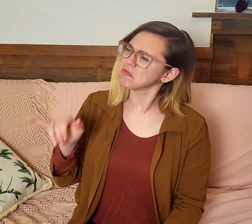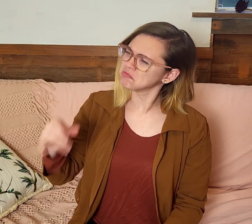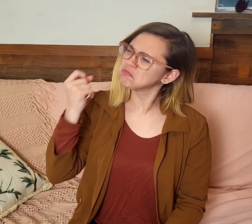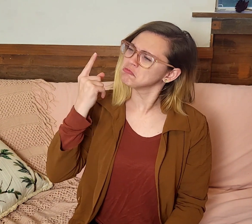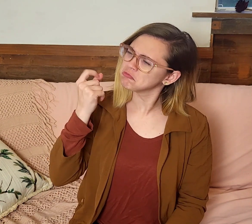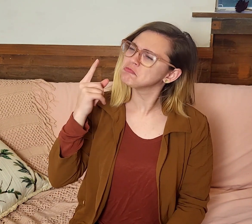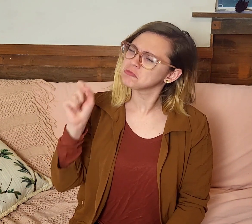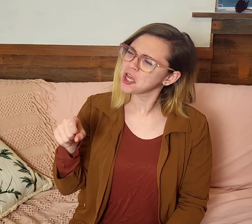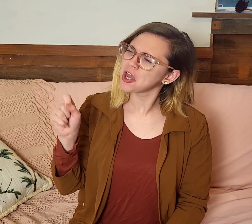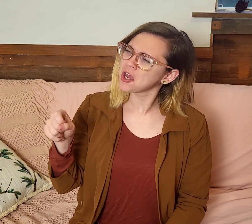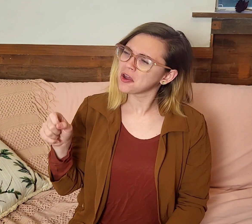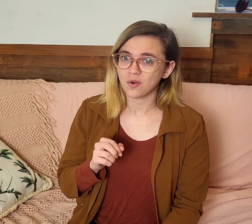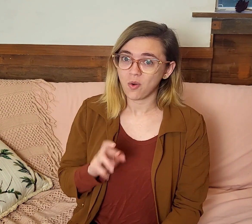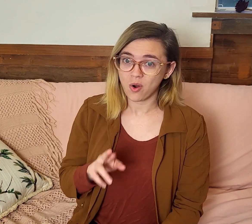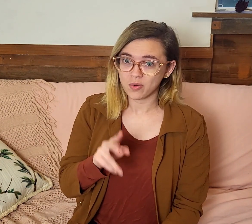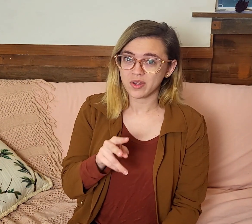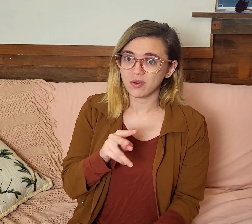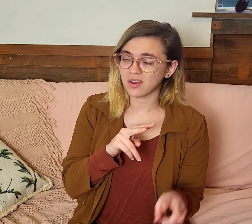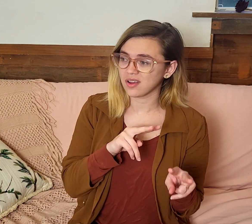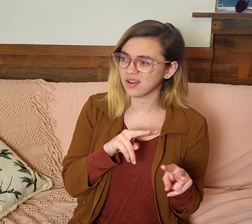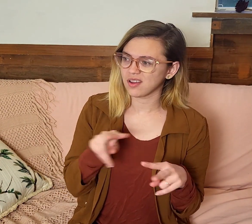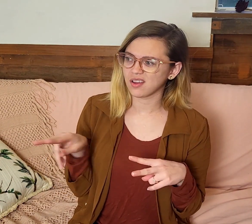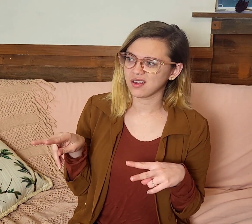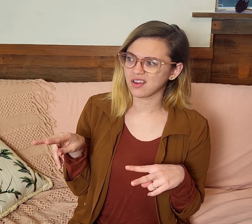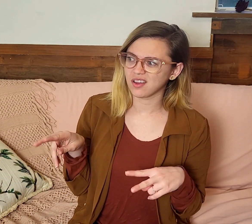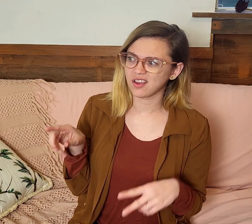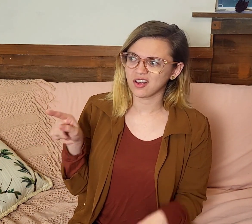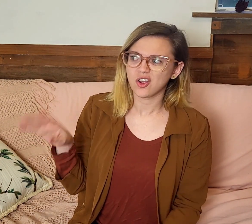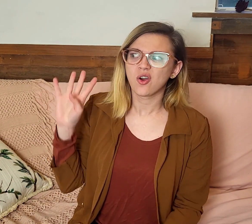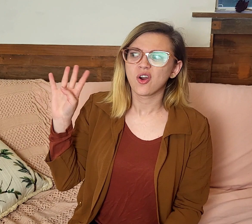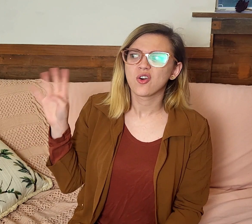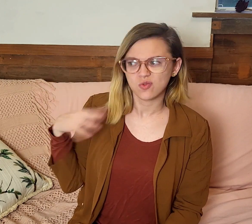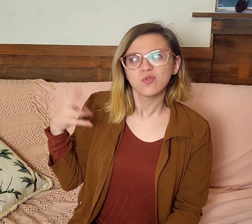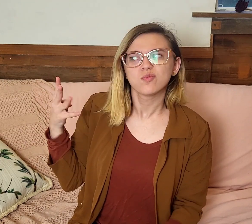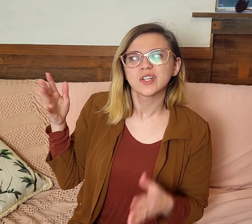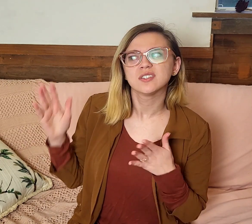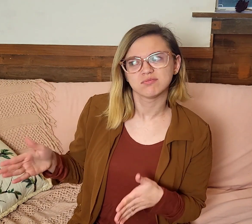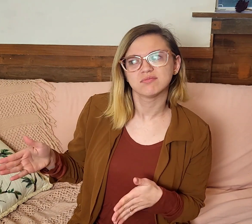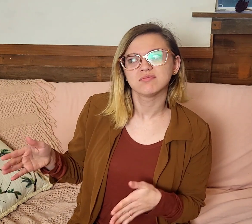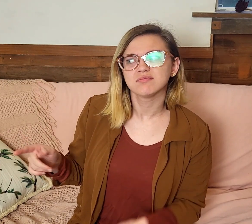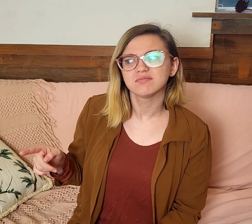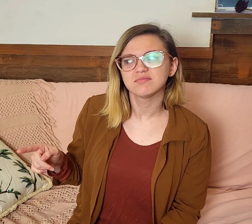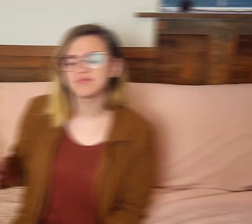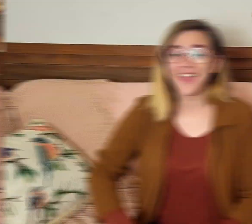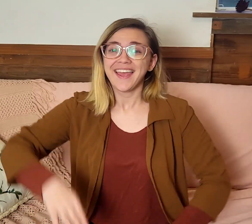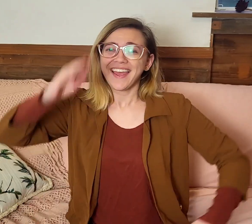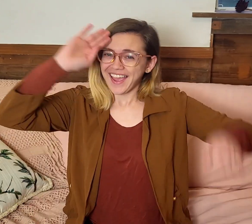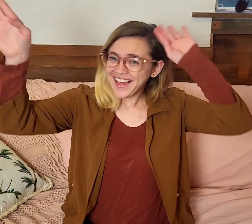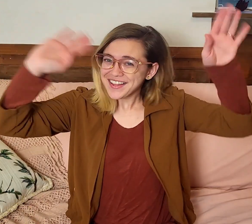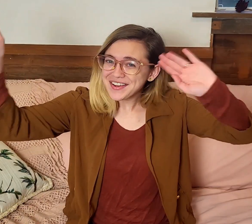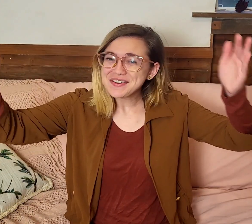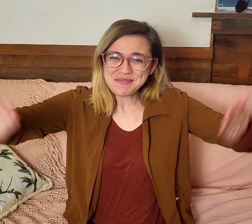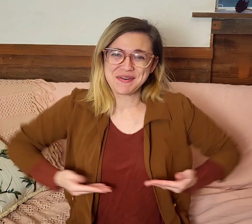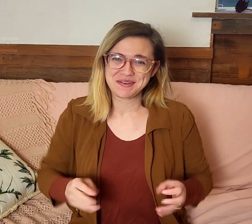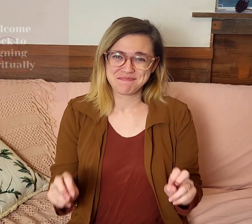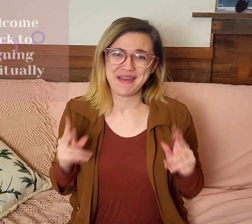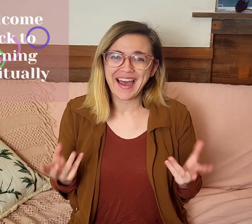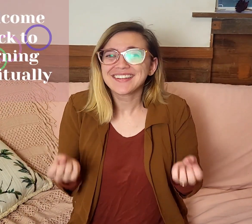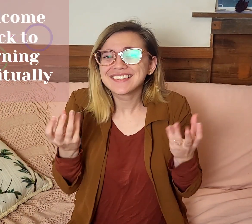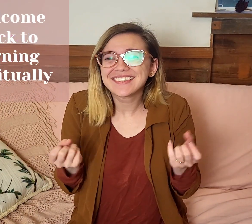accept that and be like, oh yeah, I understand? Or are you going to look at him and be like, you are a crazy person? Hello, welcome back